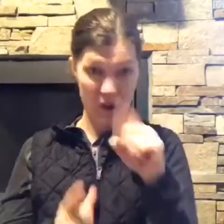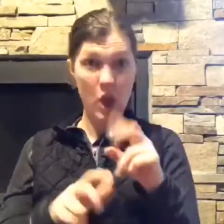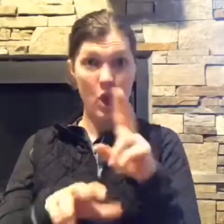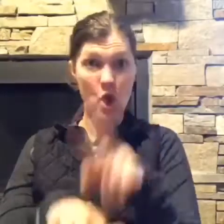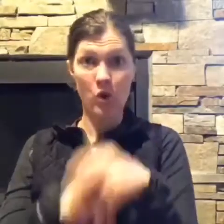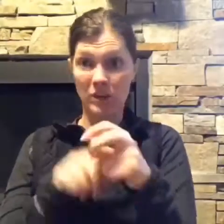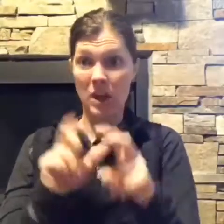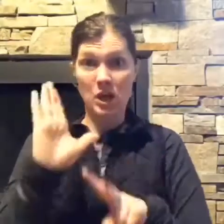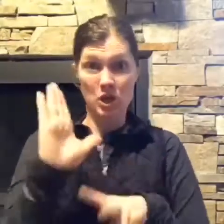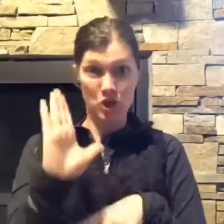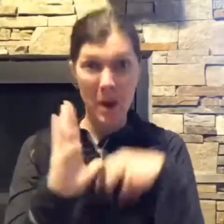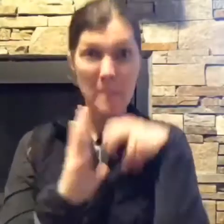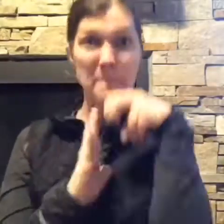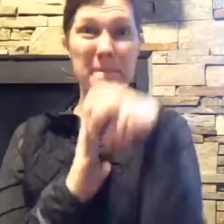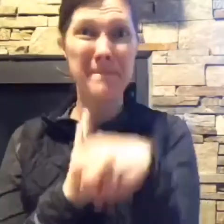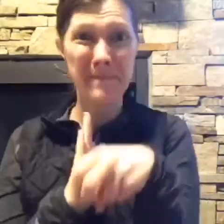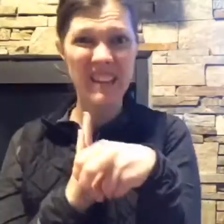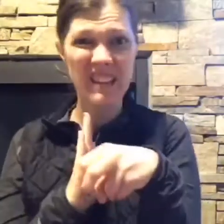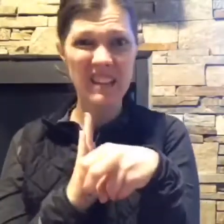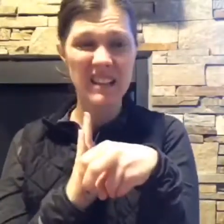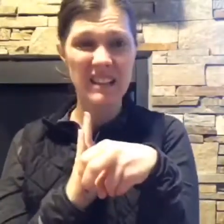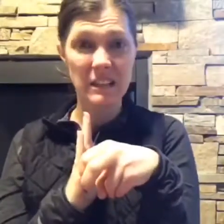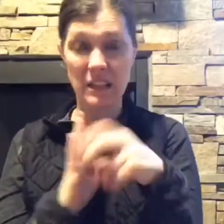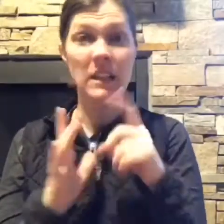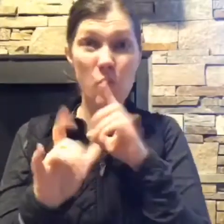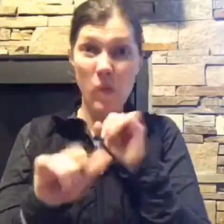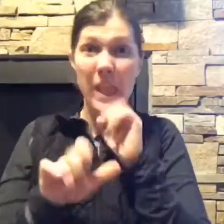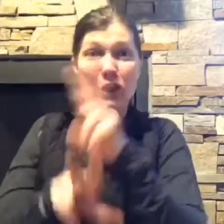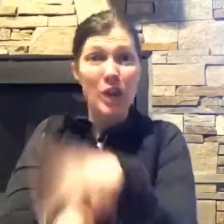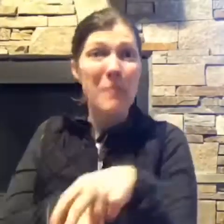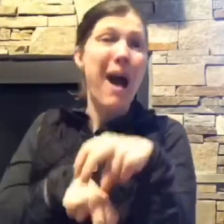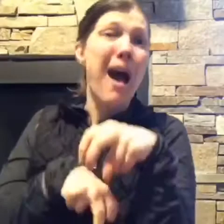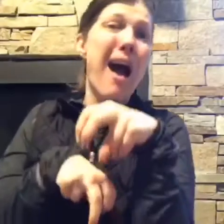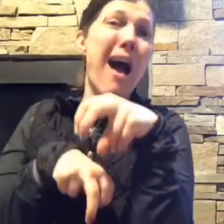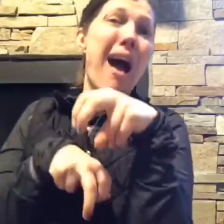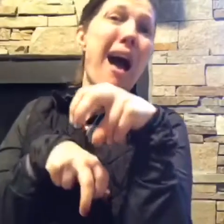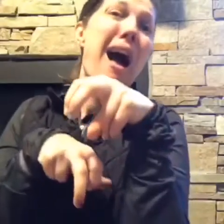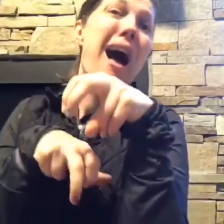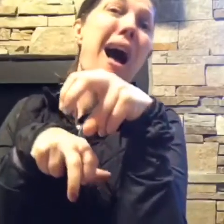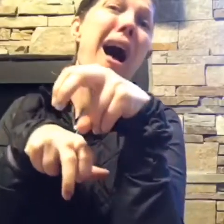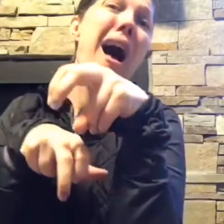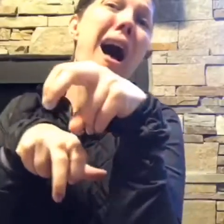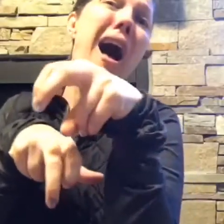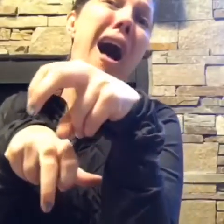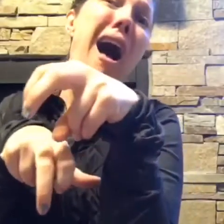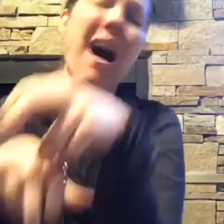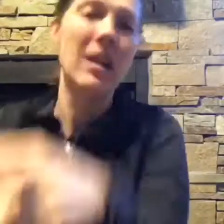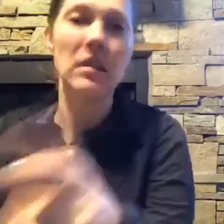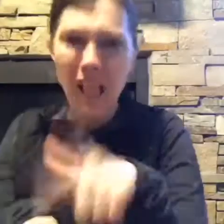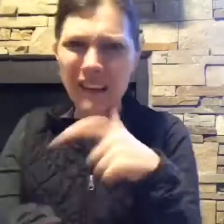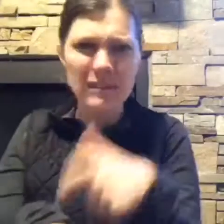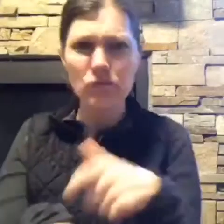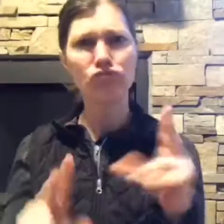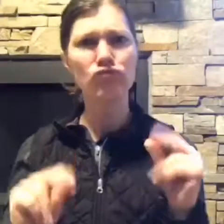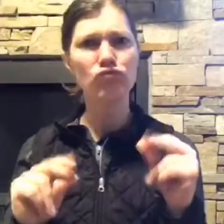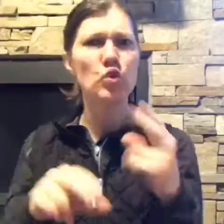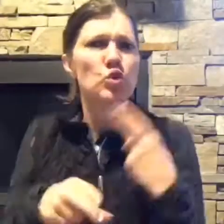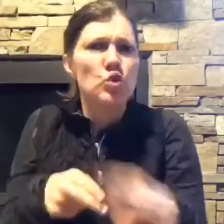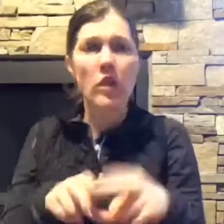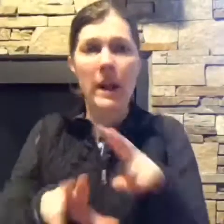very long? Probably not, right? It only took the horse a half a second. Like a half of a second is when it got to its max height.